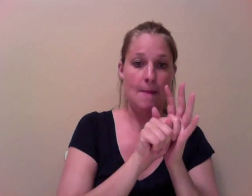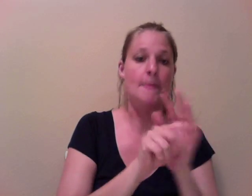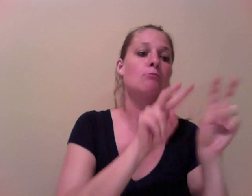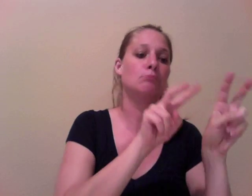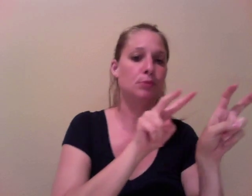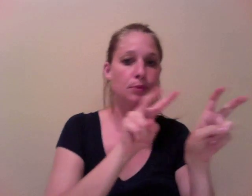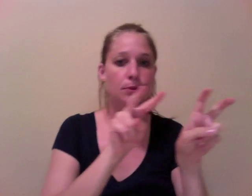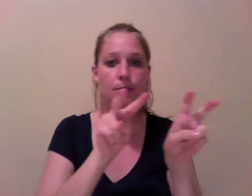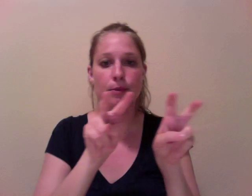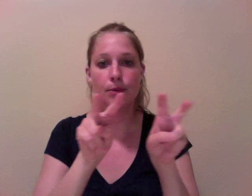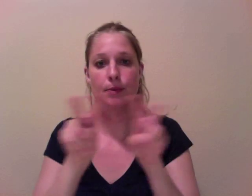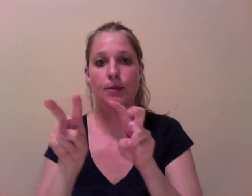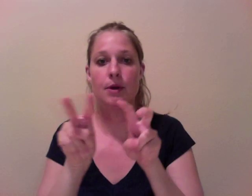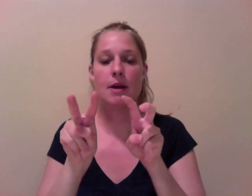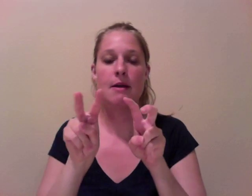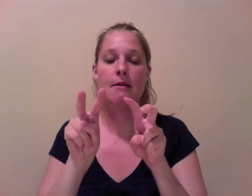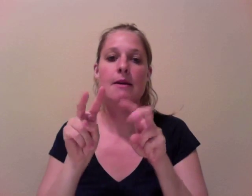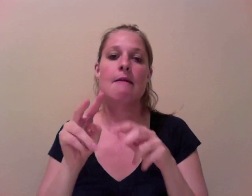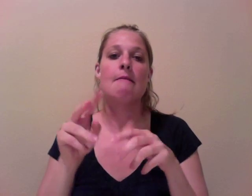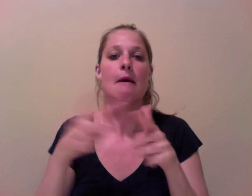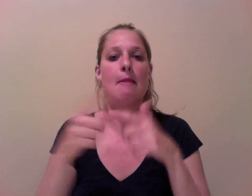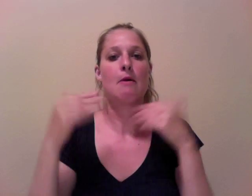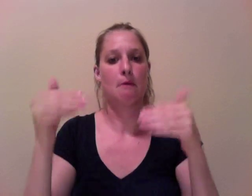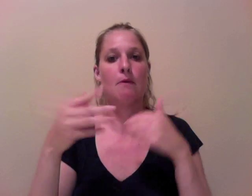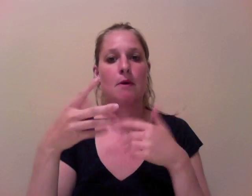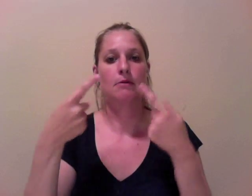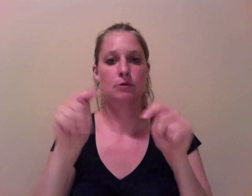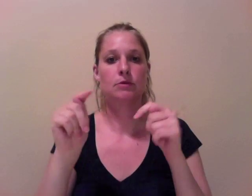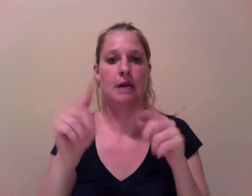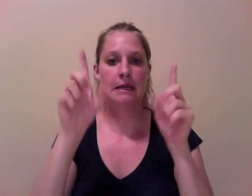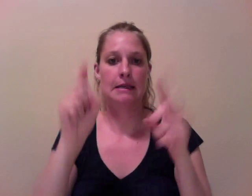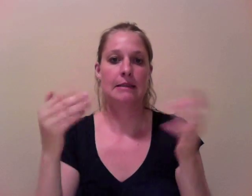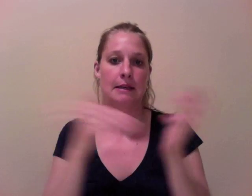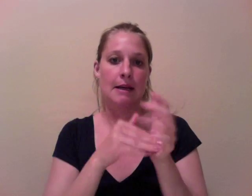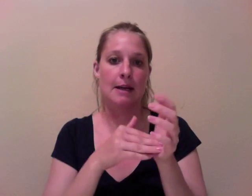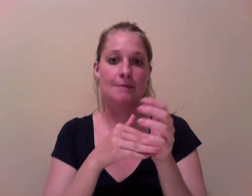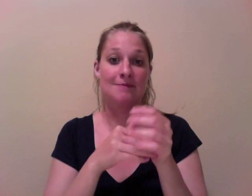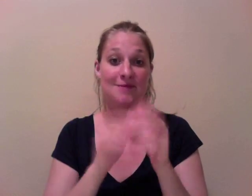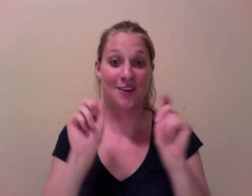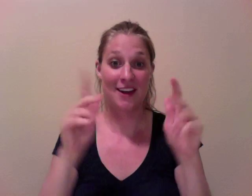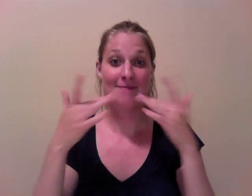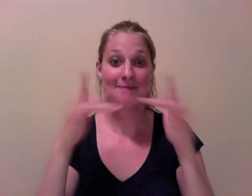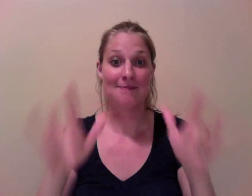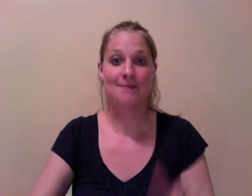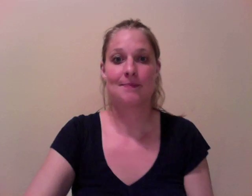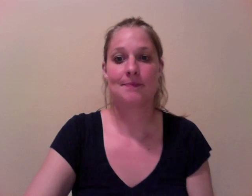of the videotape, look through it again, and then go ahead and try the test again. Okay, good luck.